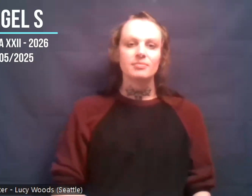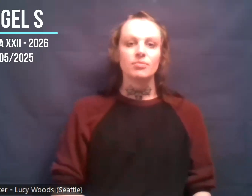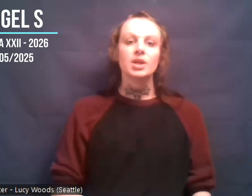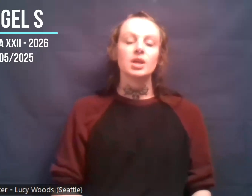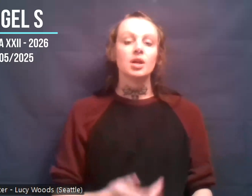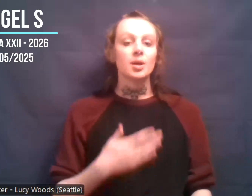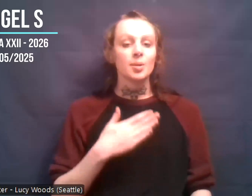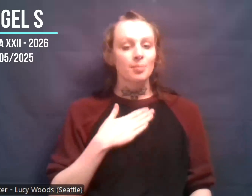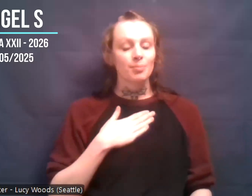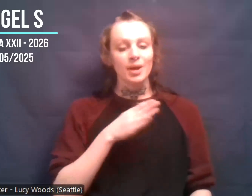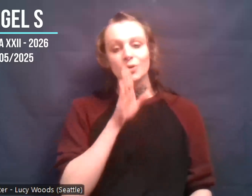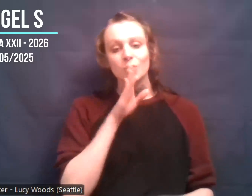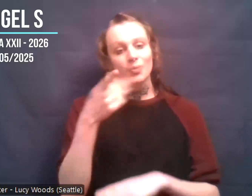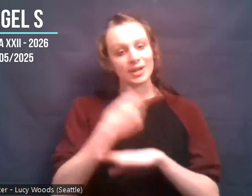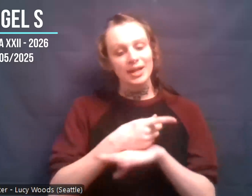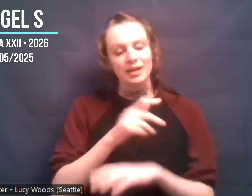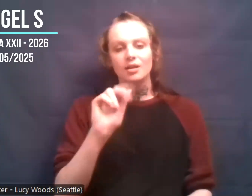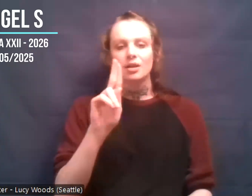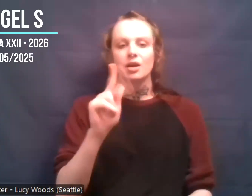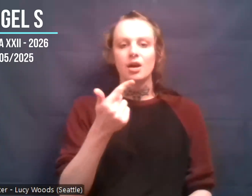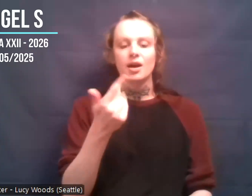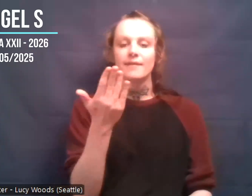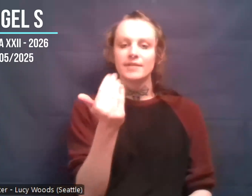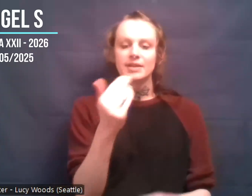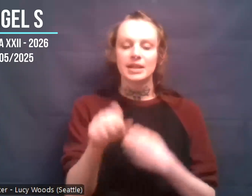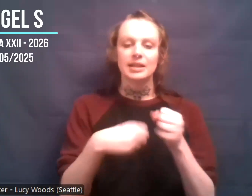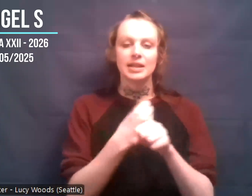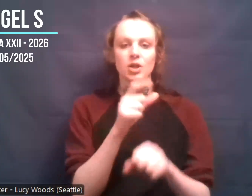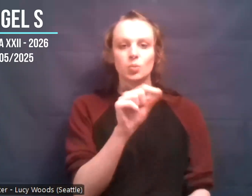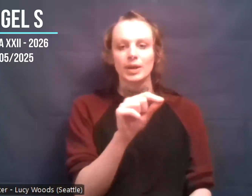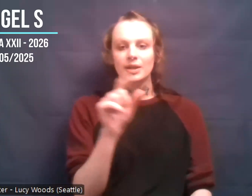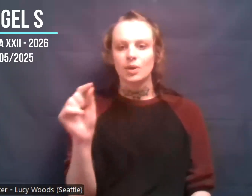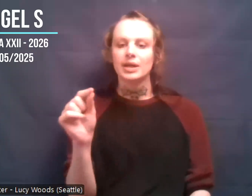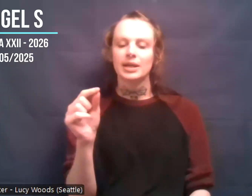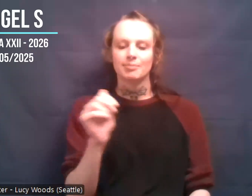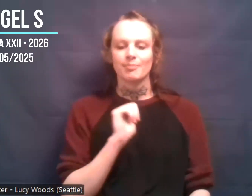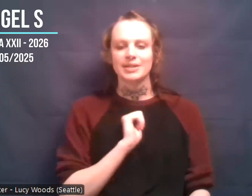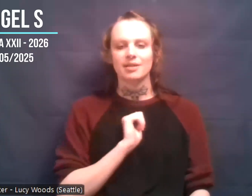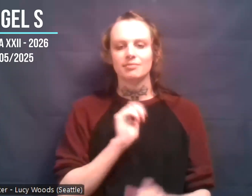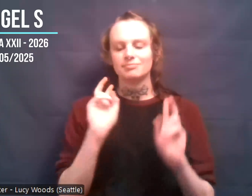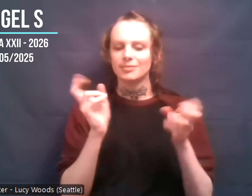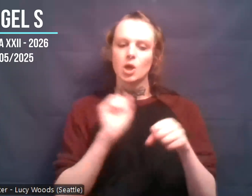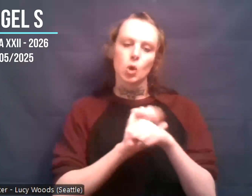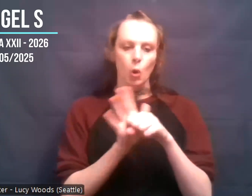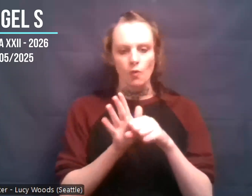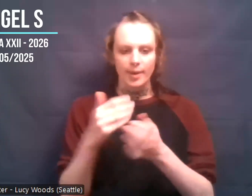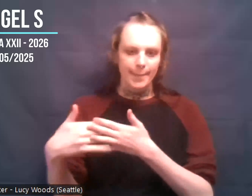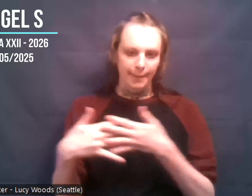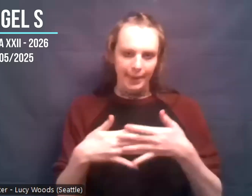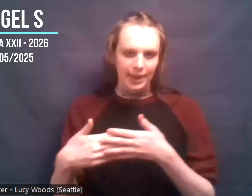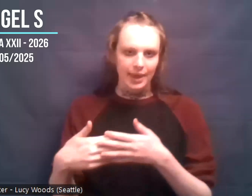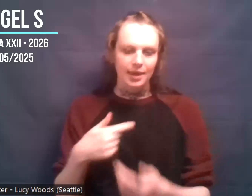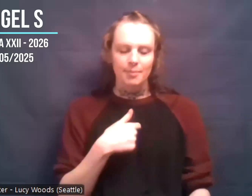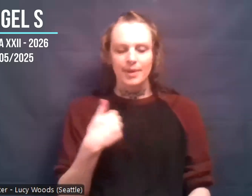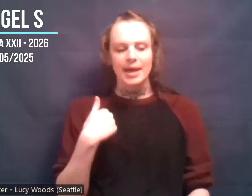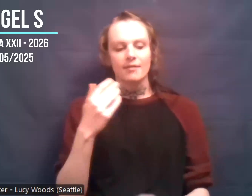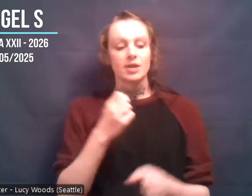my sober date is August 15th, 2020. I am a COVID baby. I have a sponsor who knows he's my